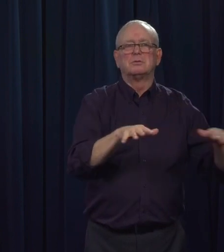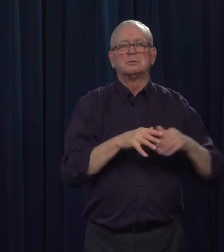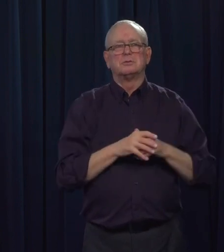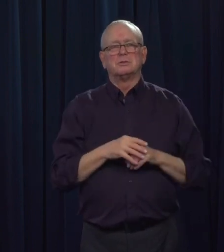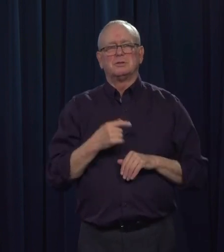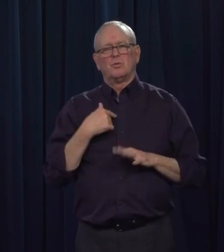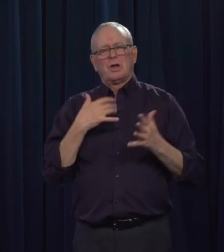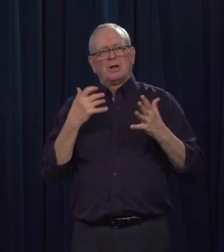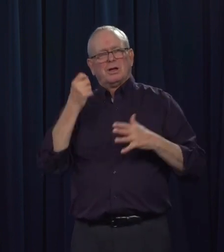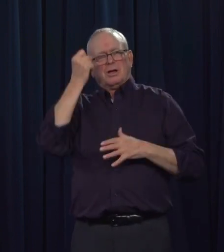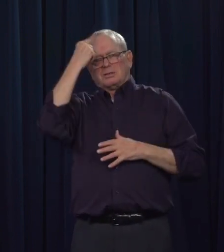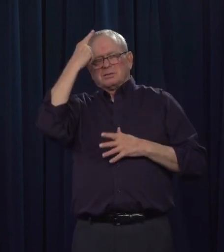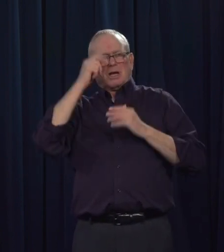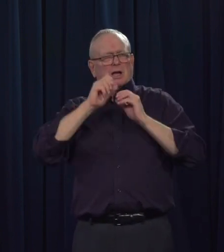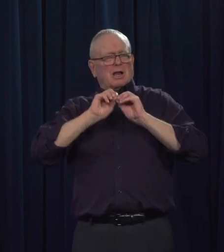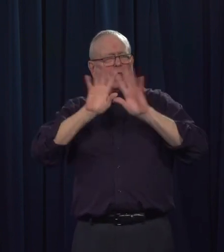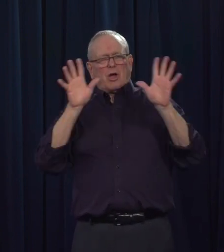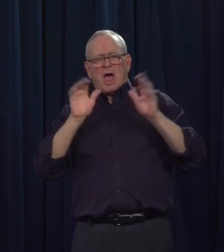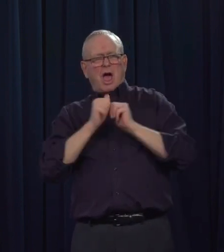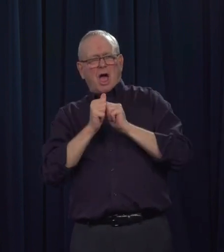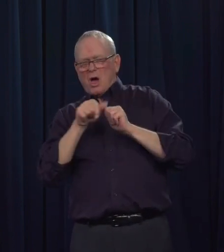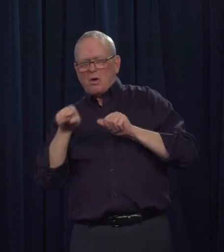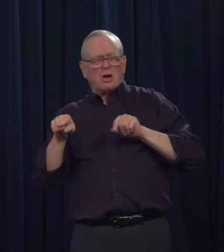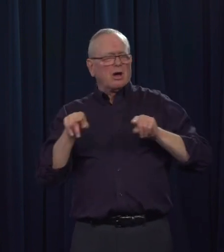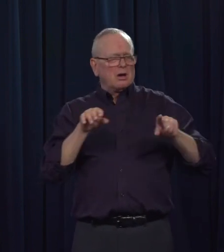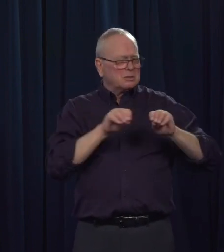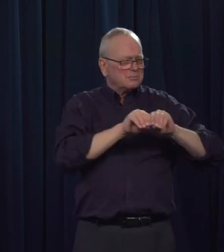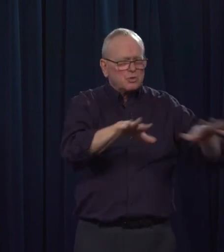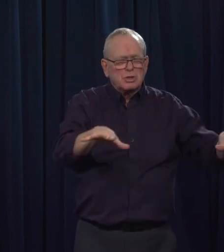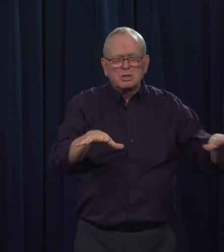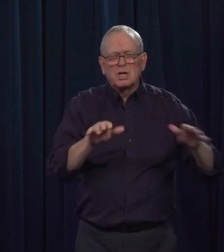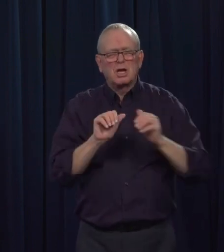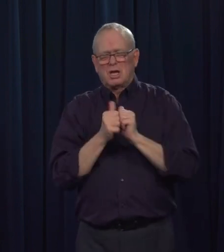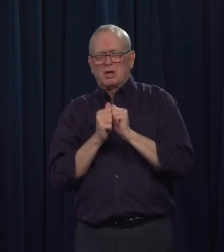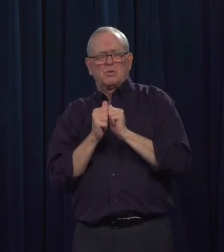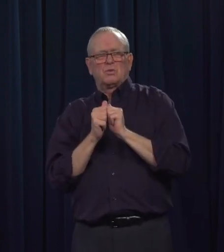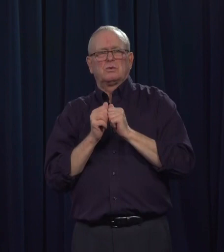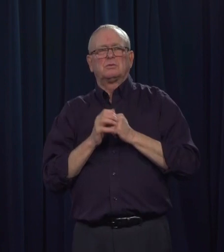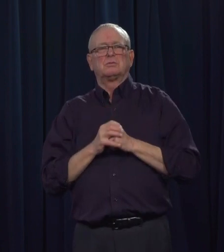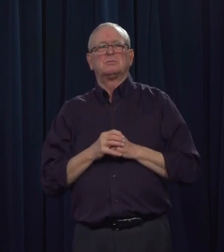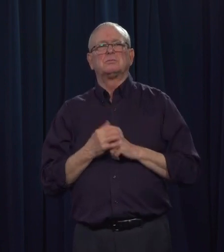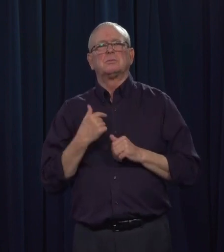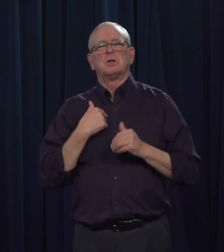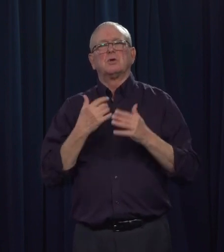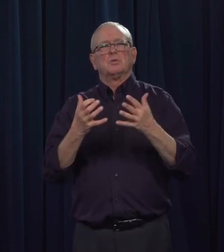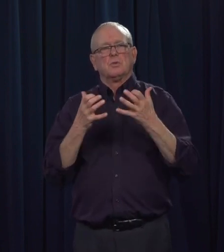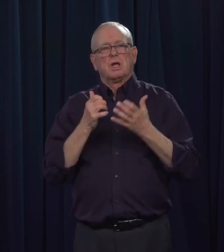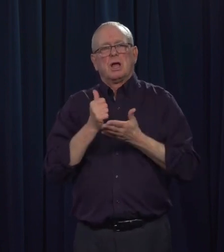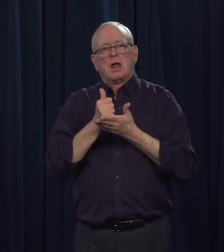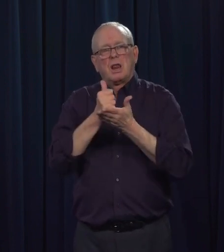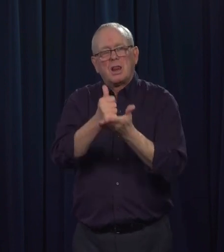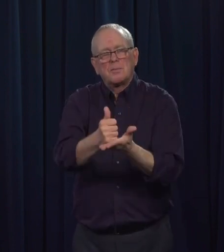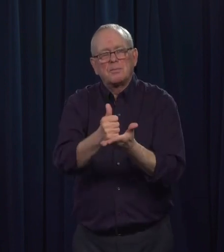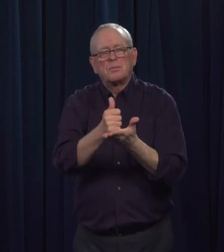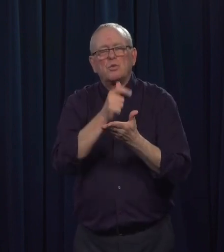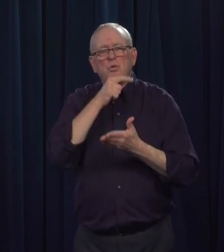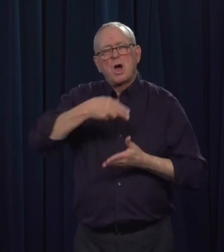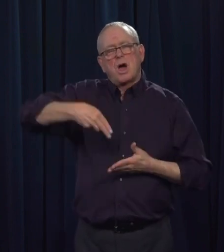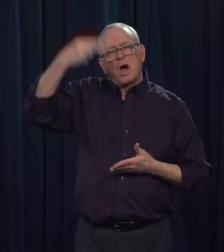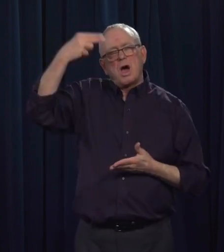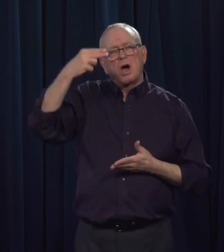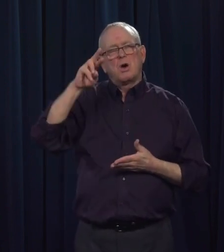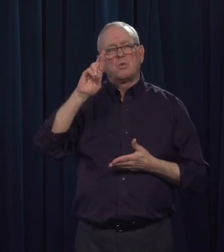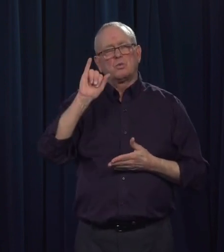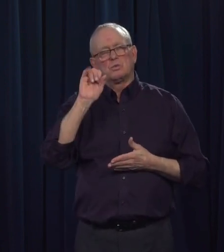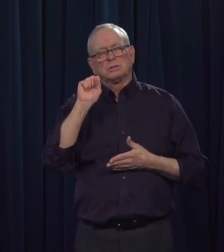understand that spread as well as making sure that we're helping those who are at greatest risk of being exposed and making sure that we get